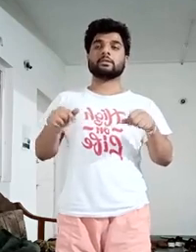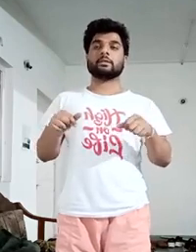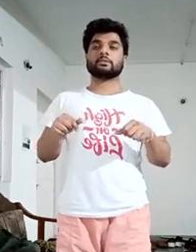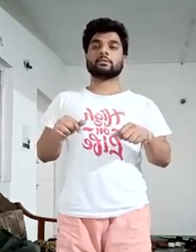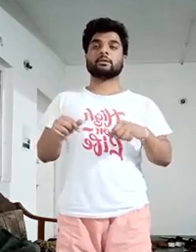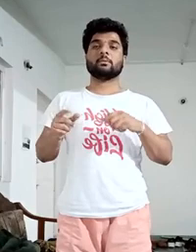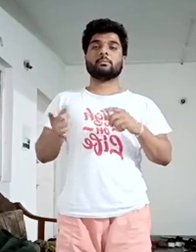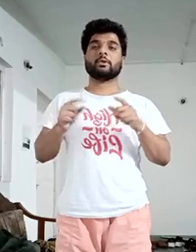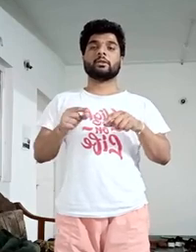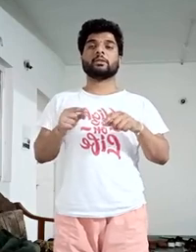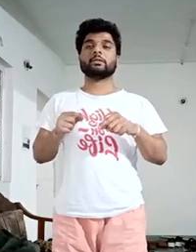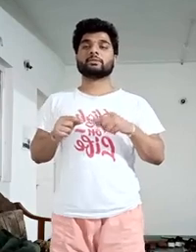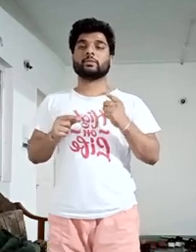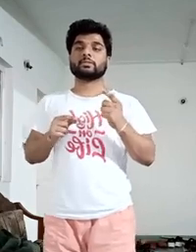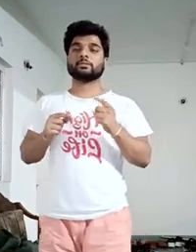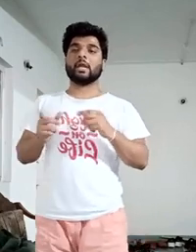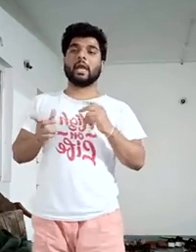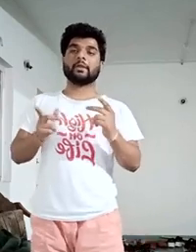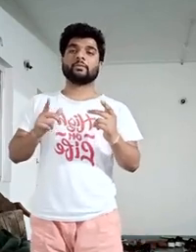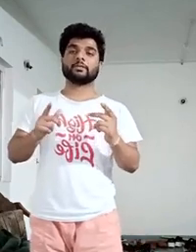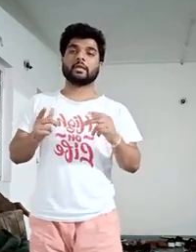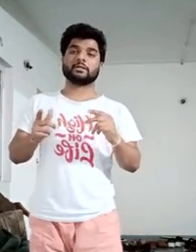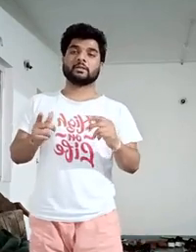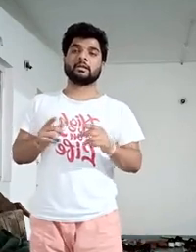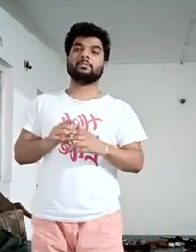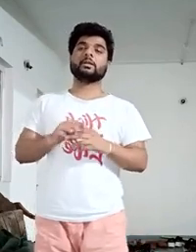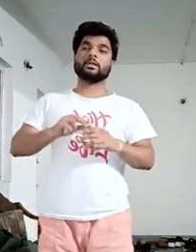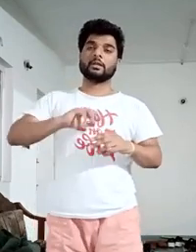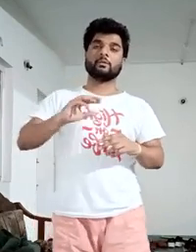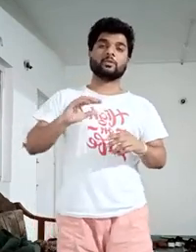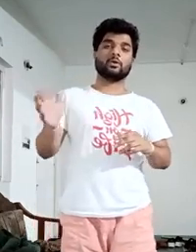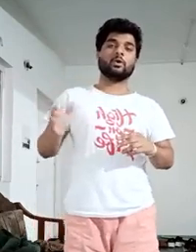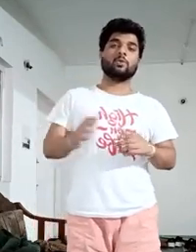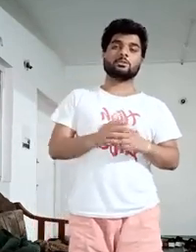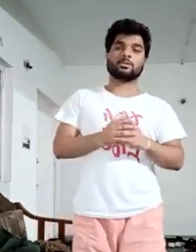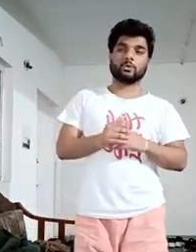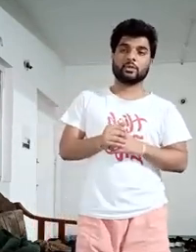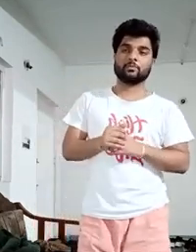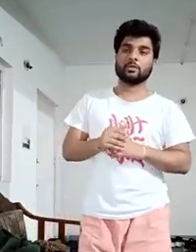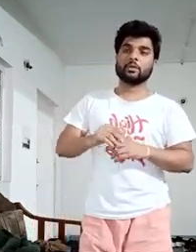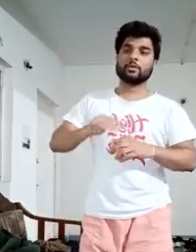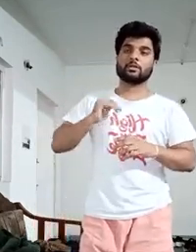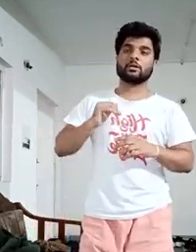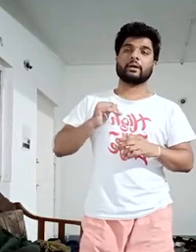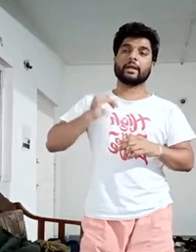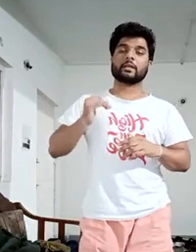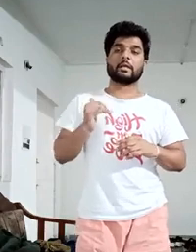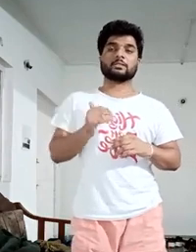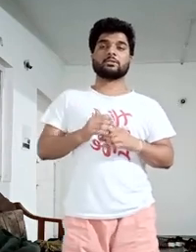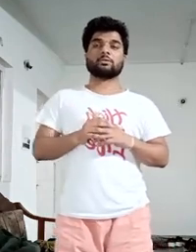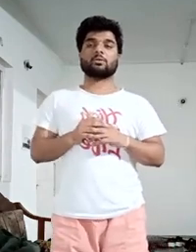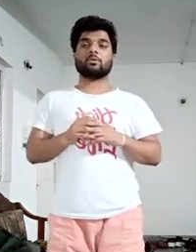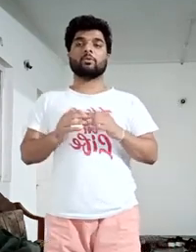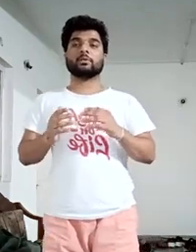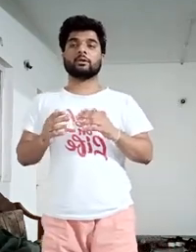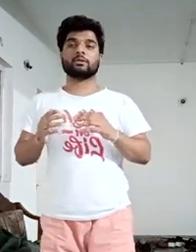set, priorities, quiz, array quiz, etc. deal with objects only. The 8 classes of the